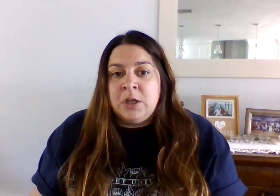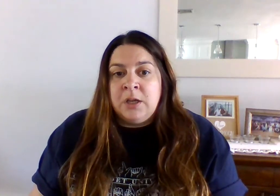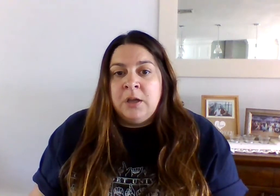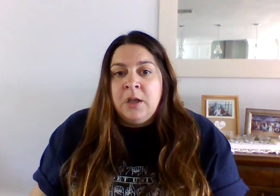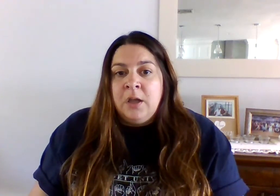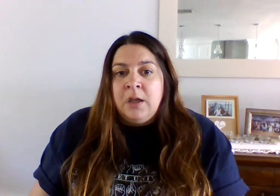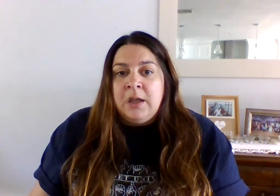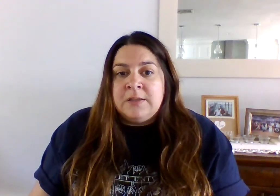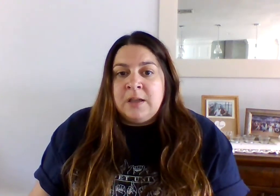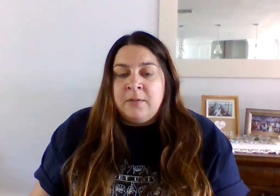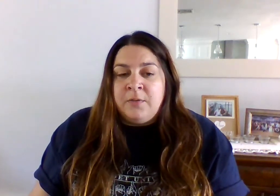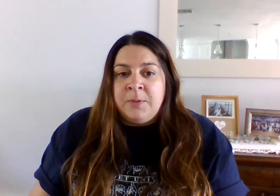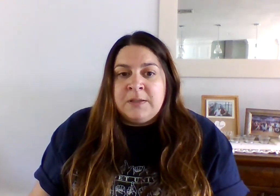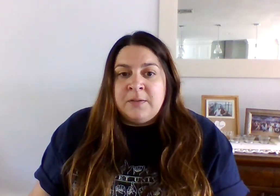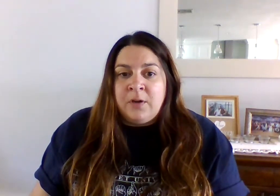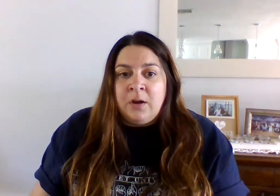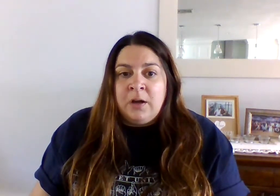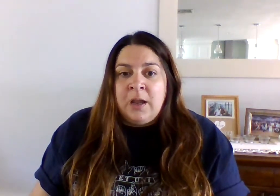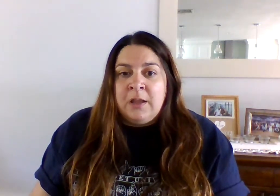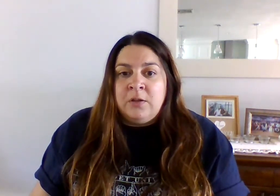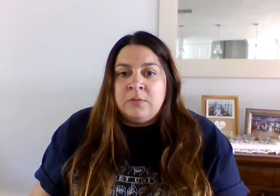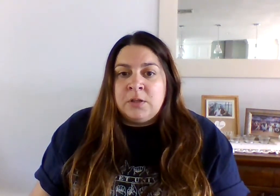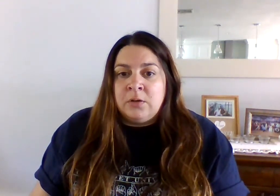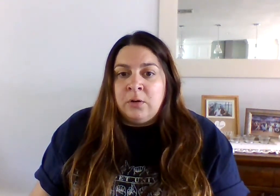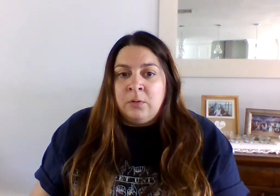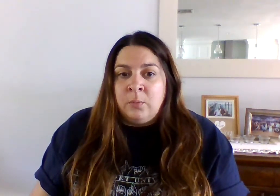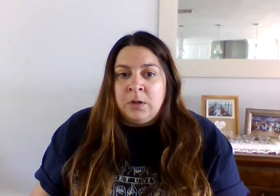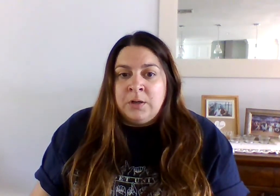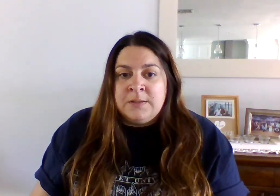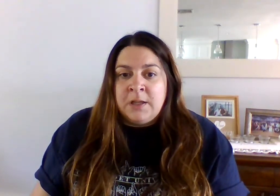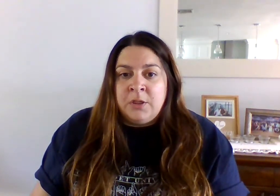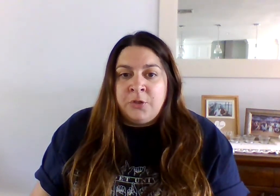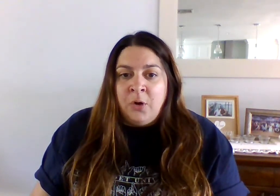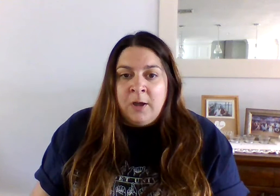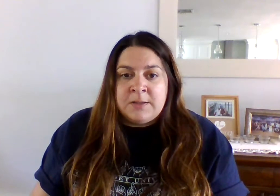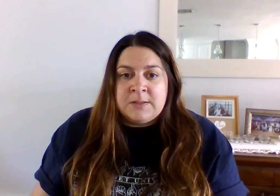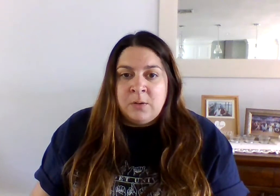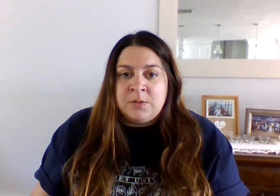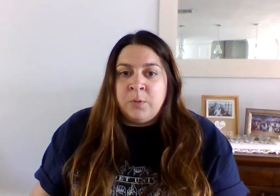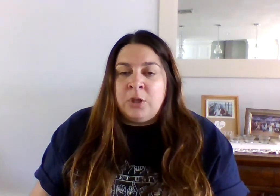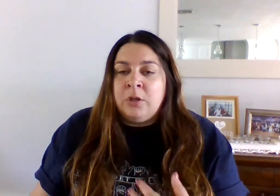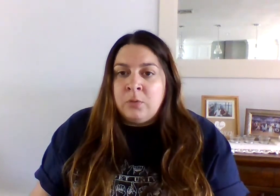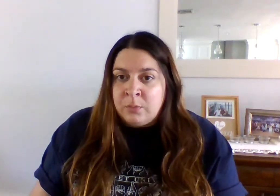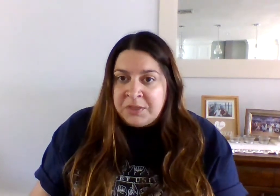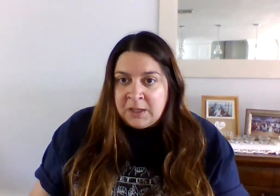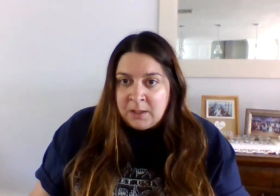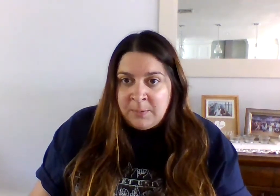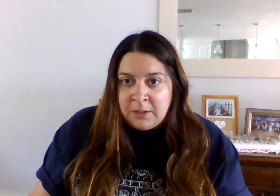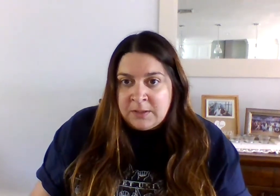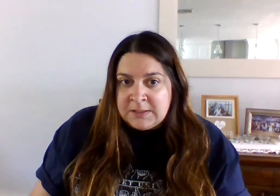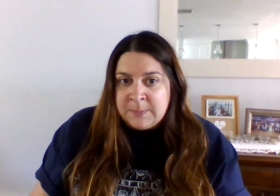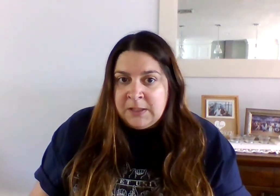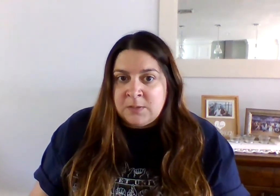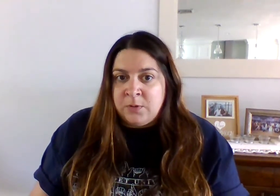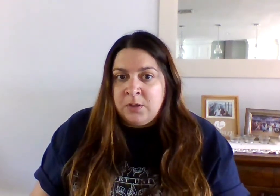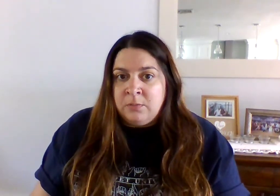interpretation is of the piece of art and using your own words and thoughts. So it's what you think about this piece, what you think